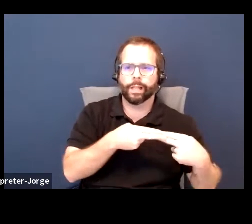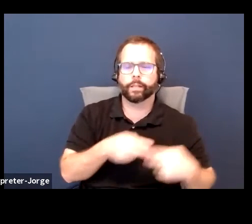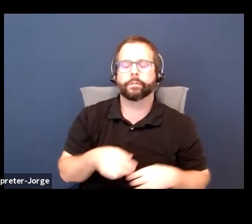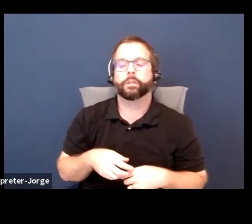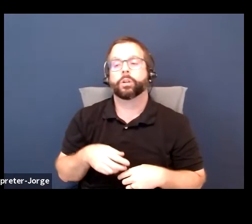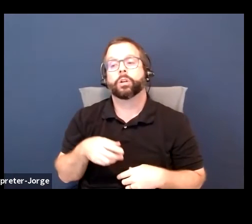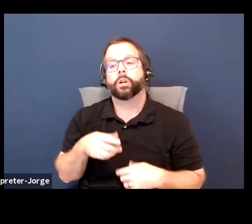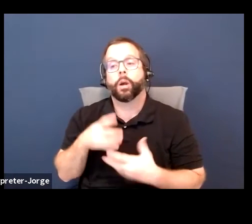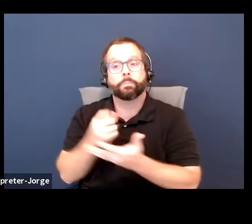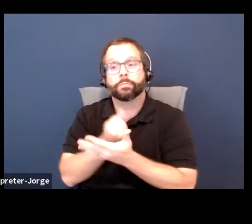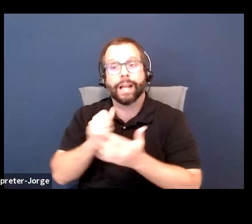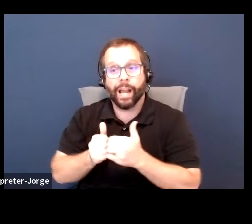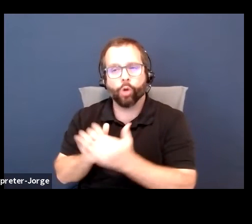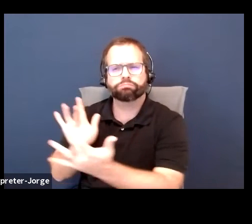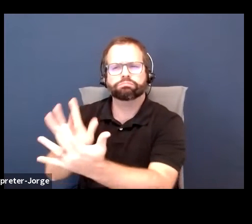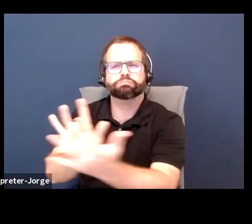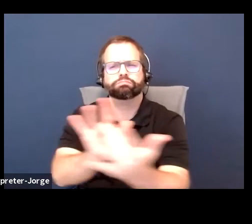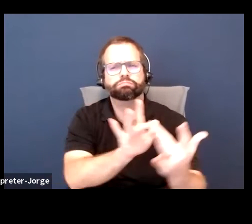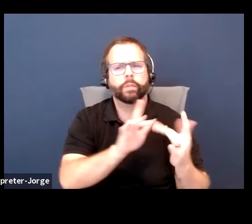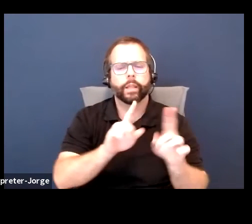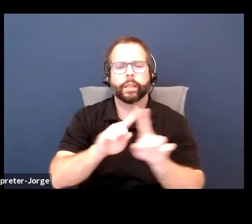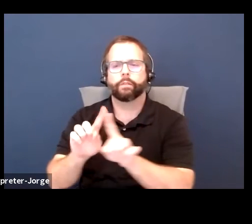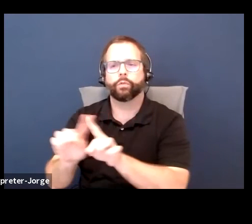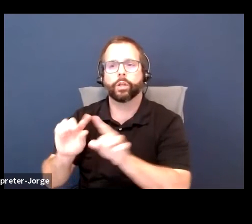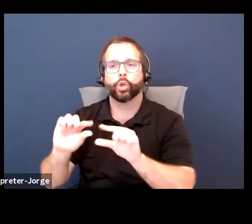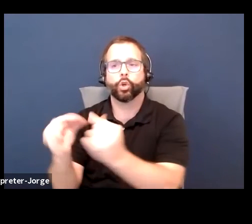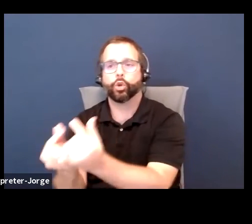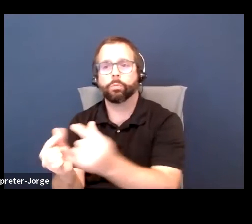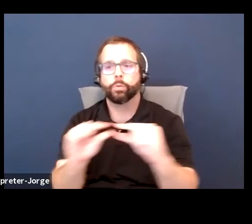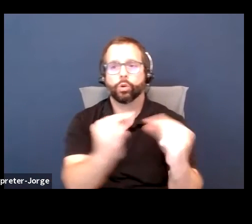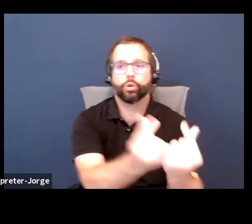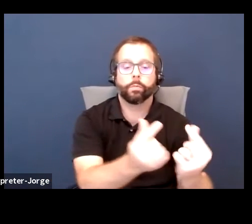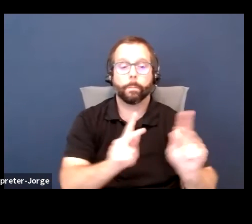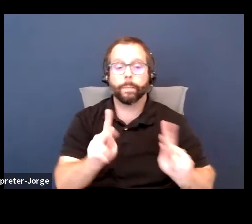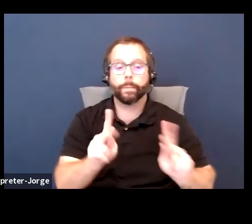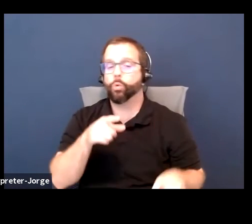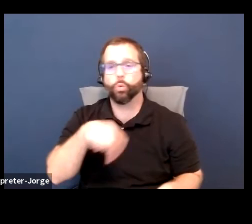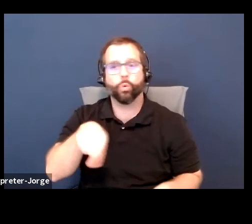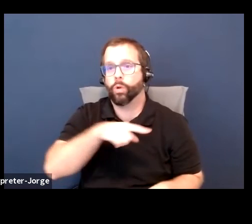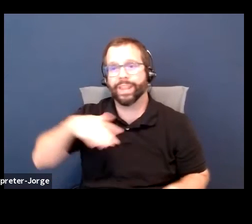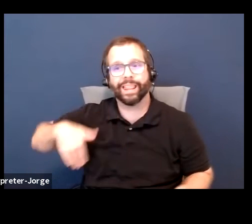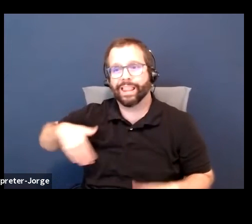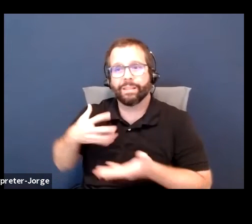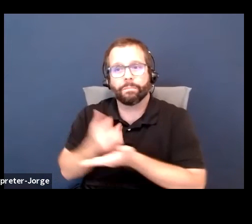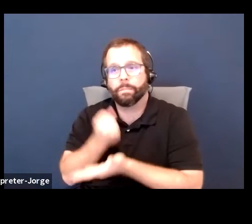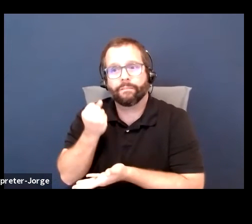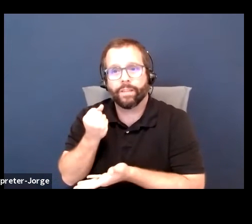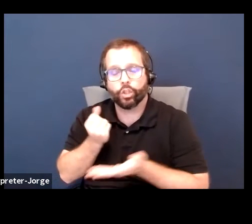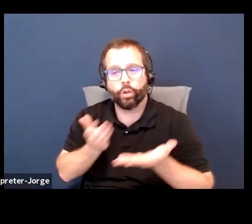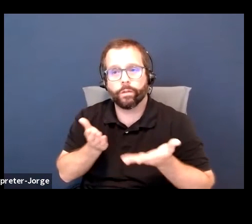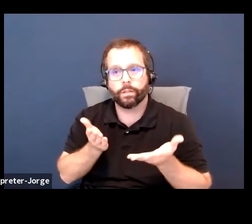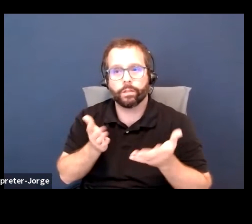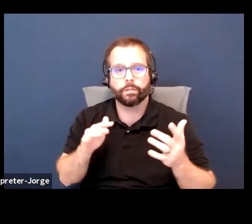been provided services at this point, unserved, underserved populations, which could include people